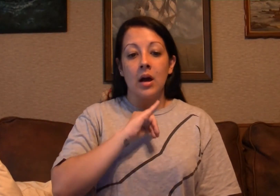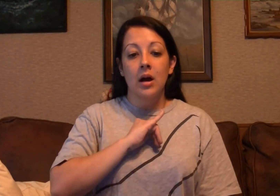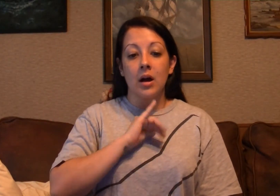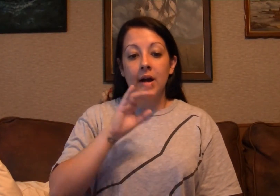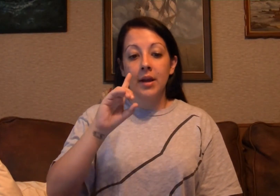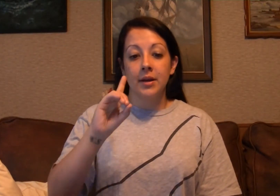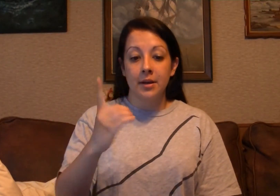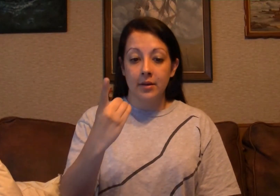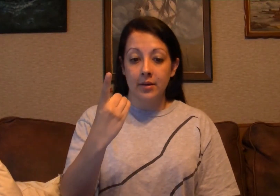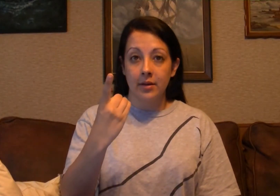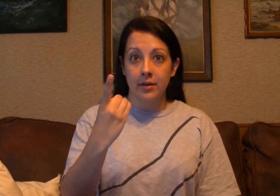I'd.